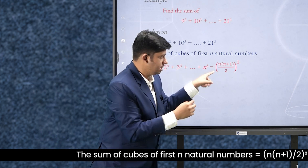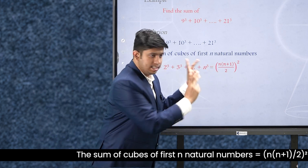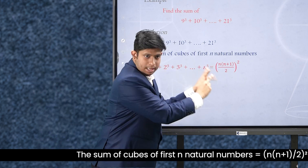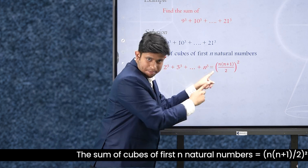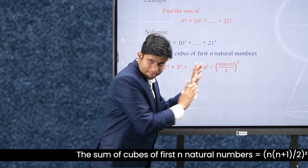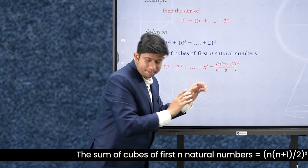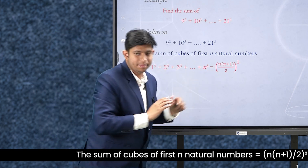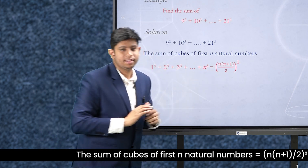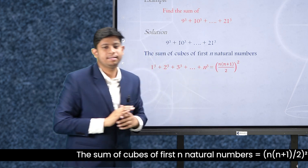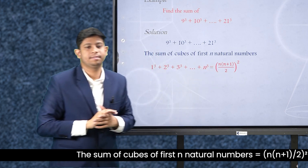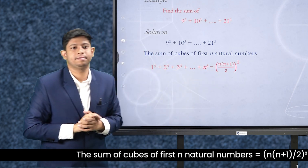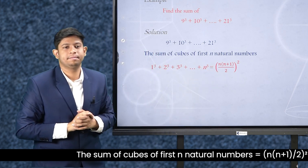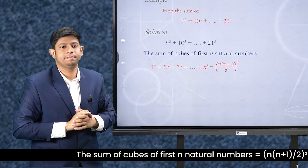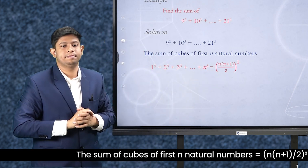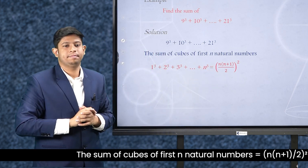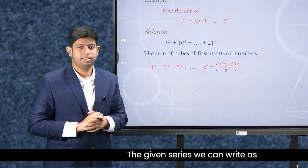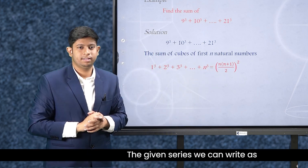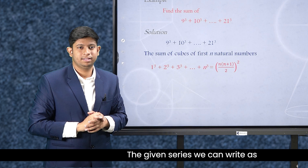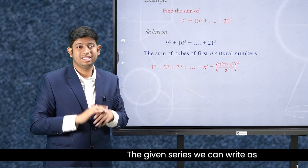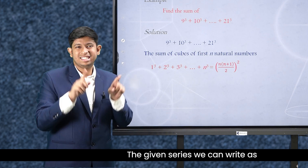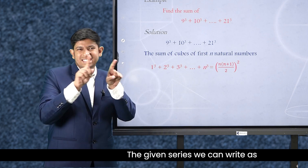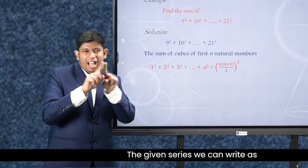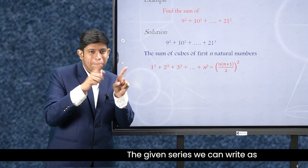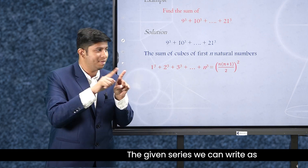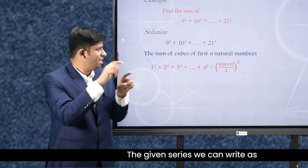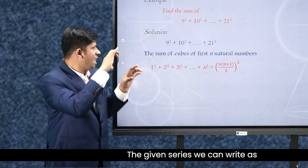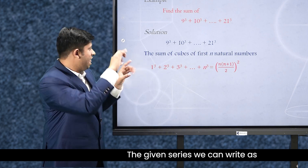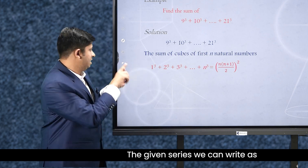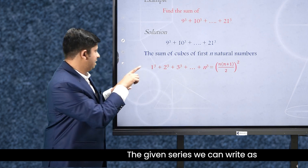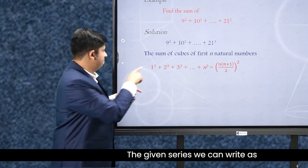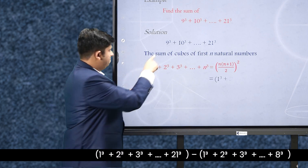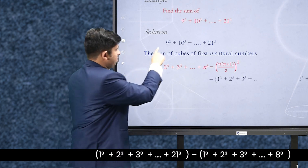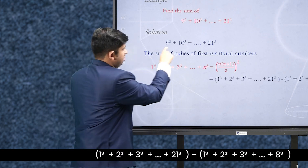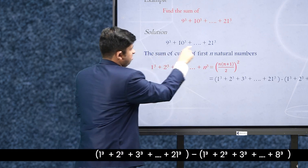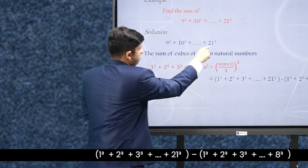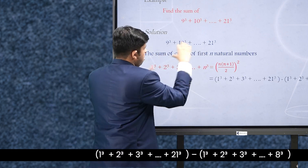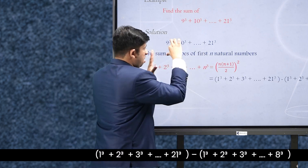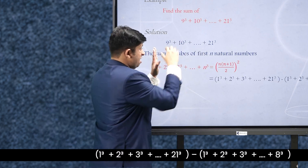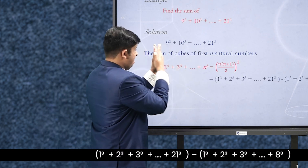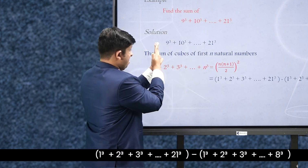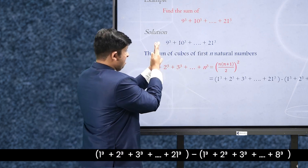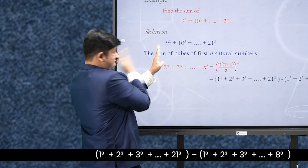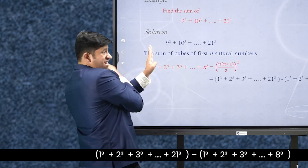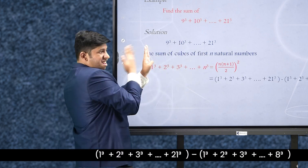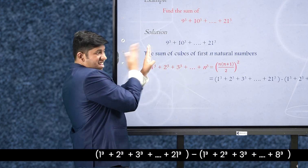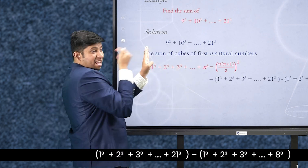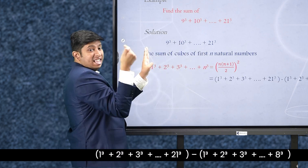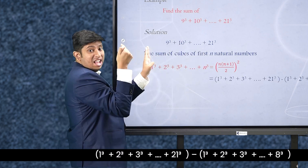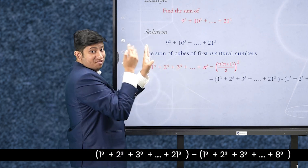plus 1 by 2 whole square. The given series we can write as 1 cube plus 2 cube plus 3 cube plus so